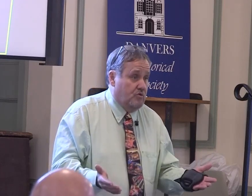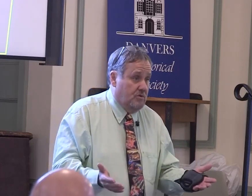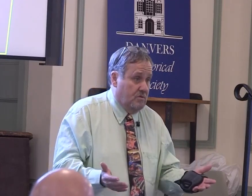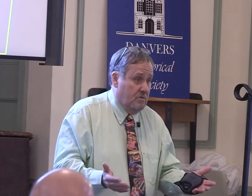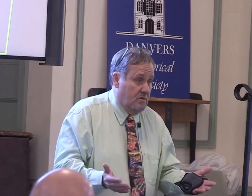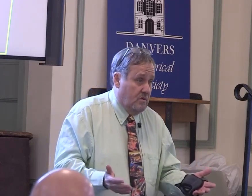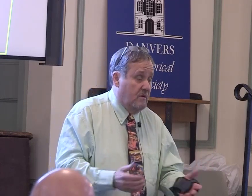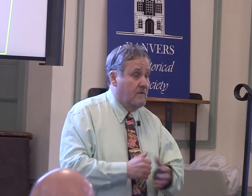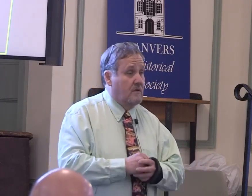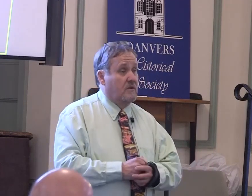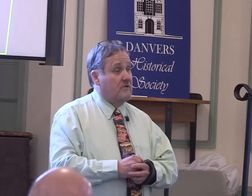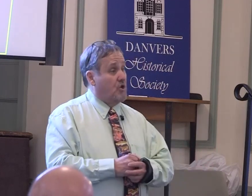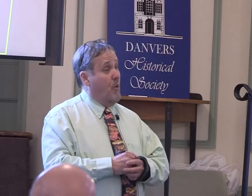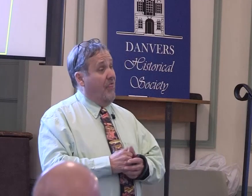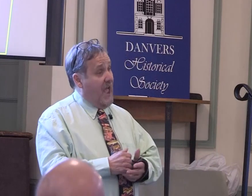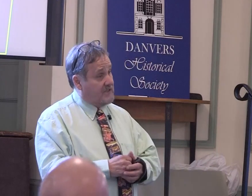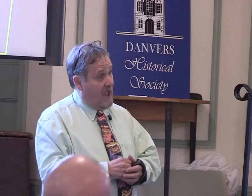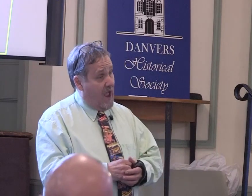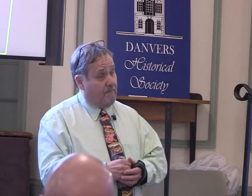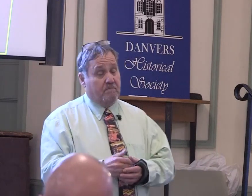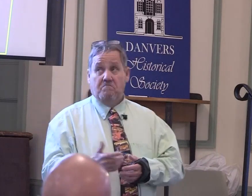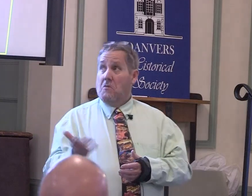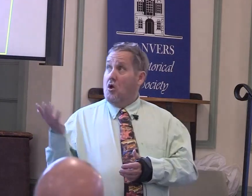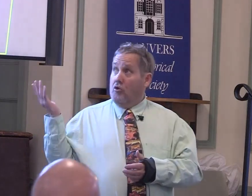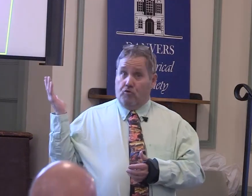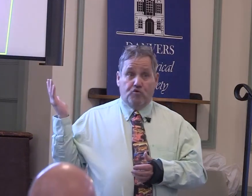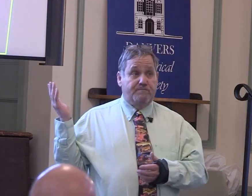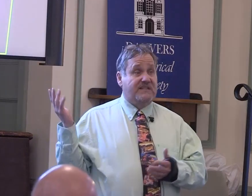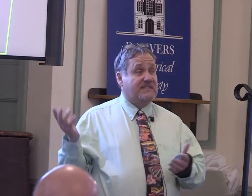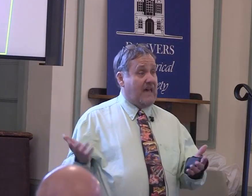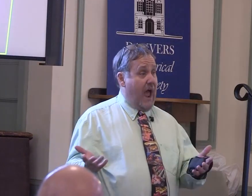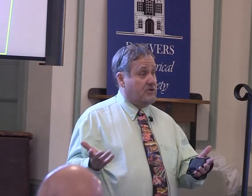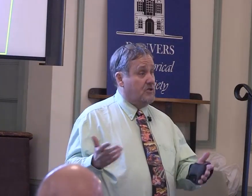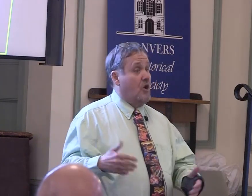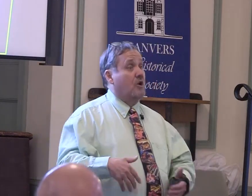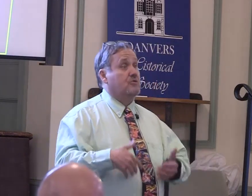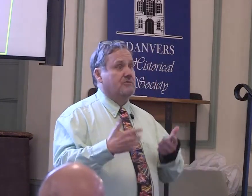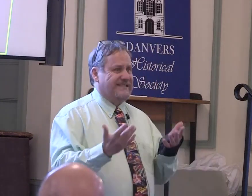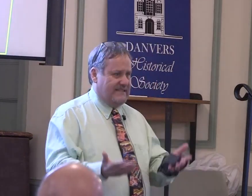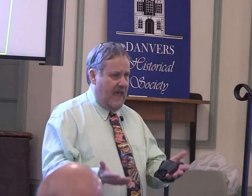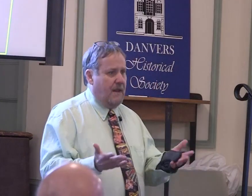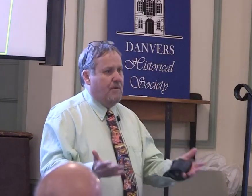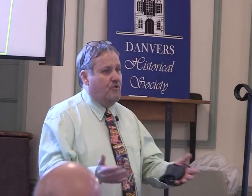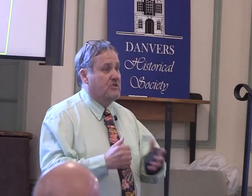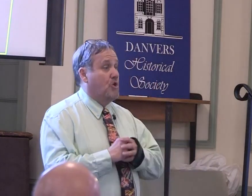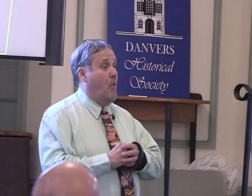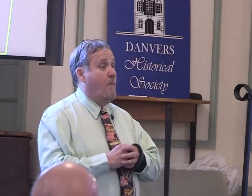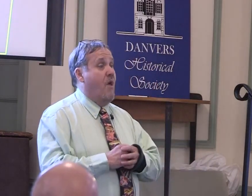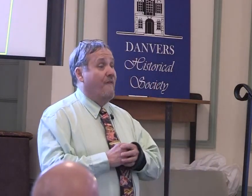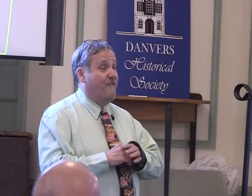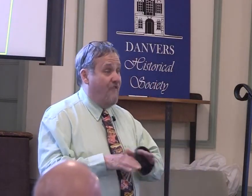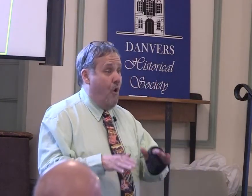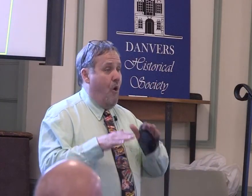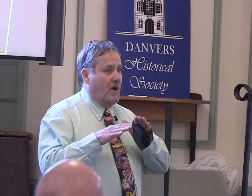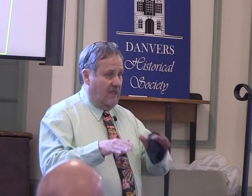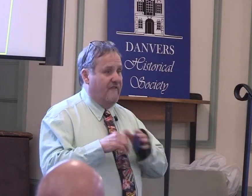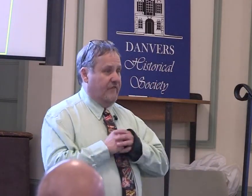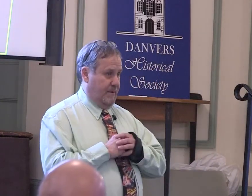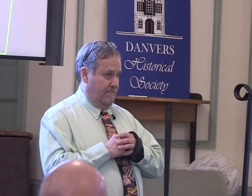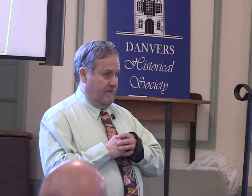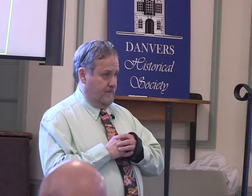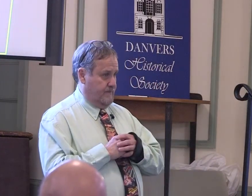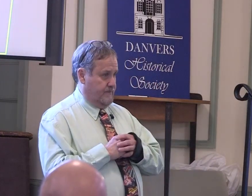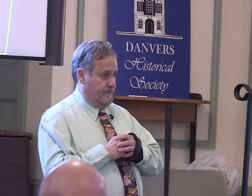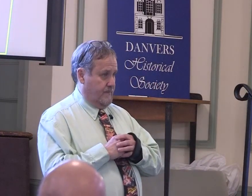harm than good. So at that time, the group decided to set up a nursing home for